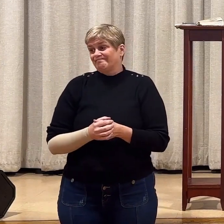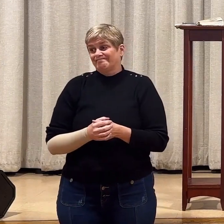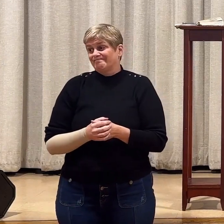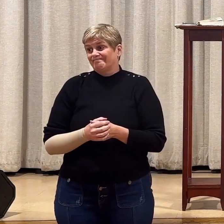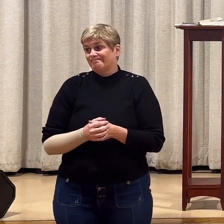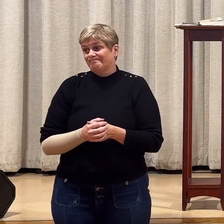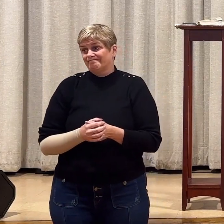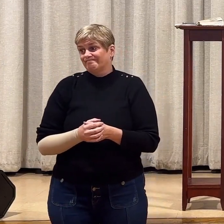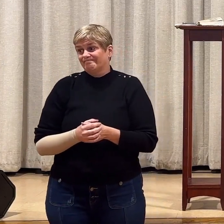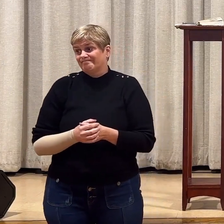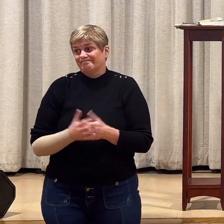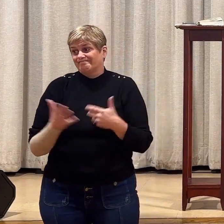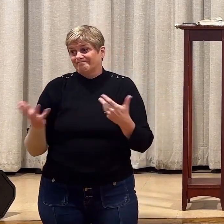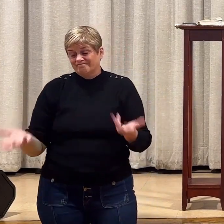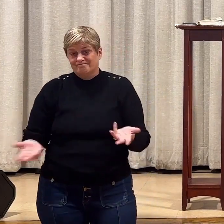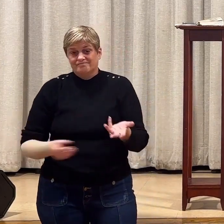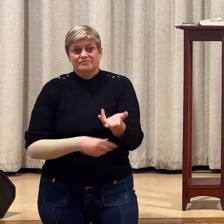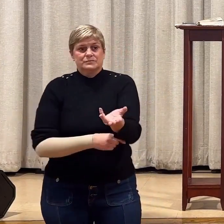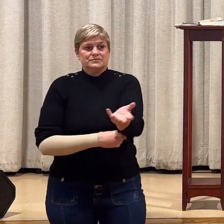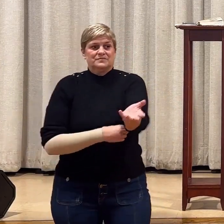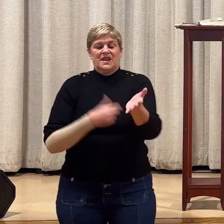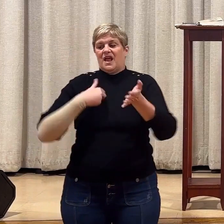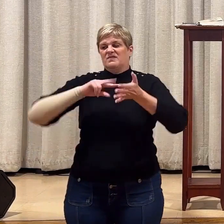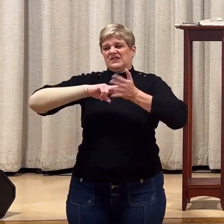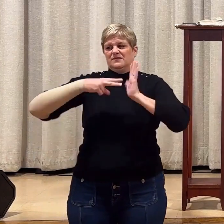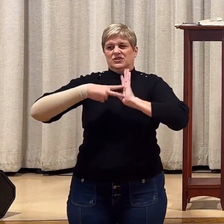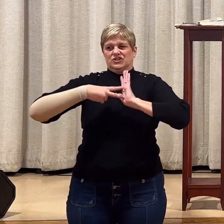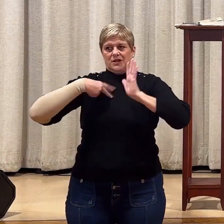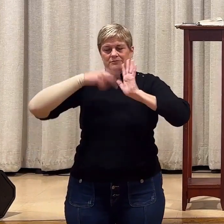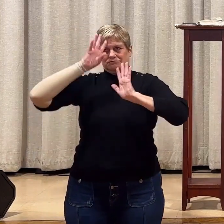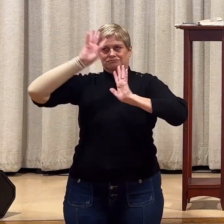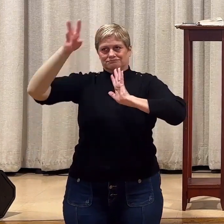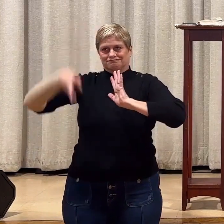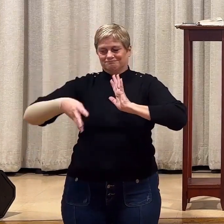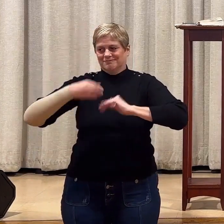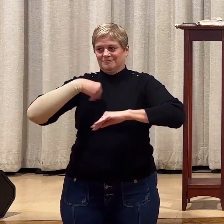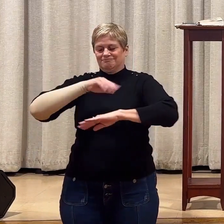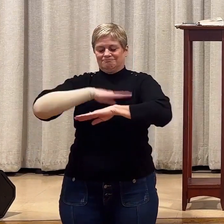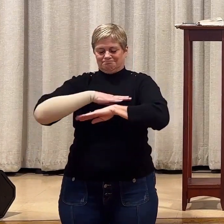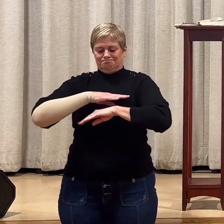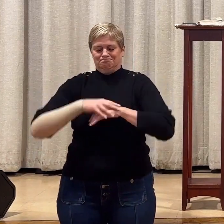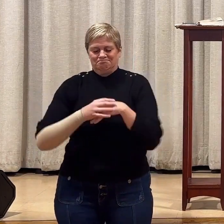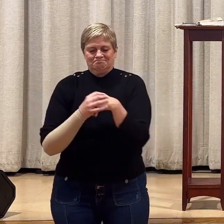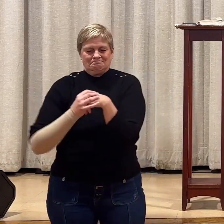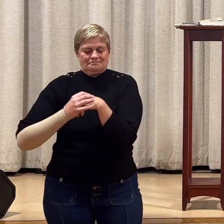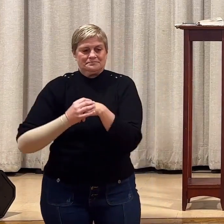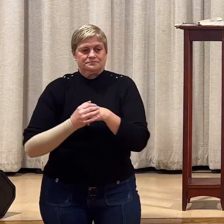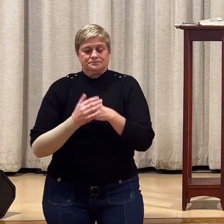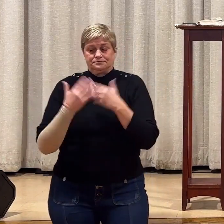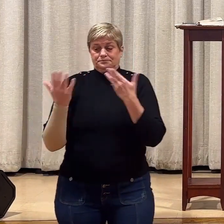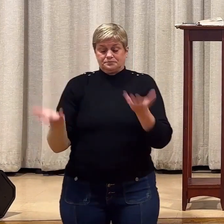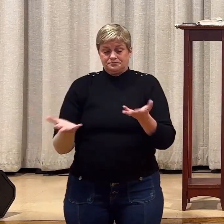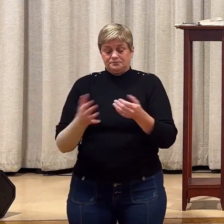I have this definition that I kind of came up with about contentment, and it's